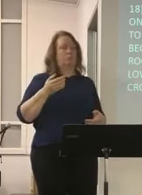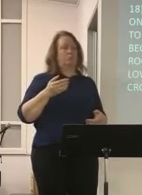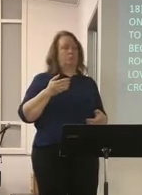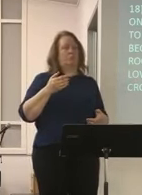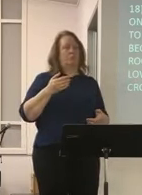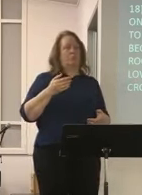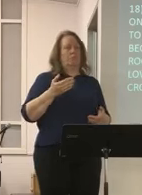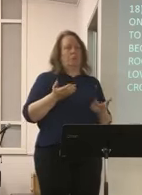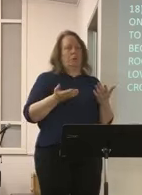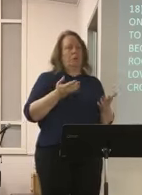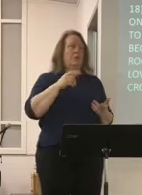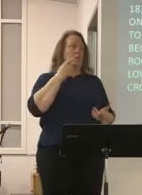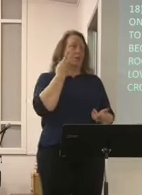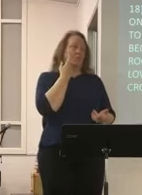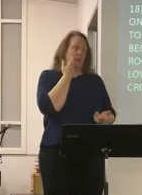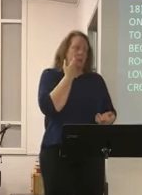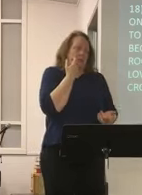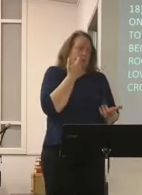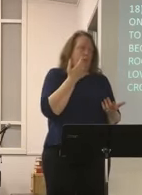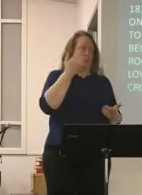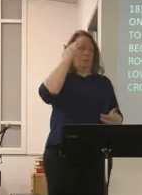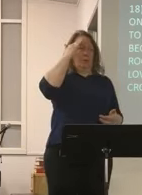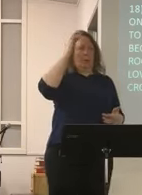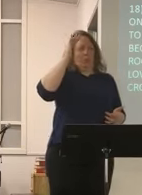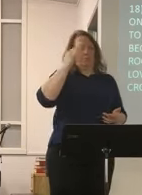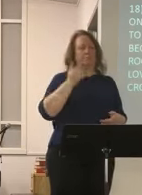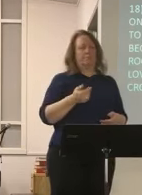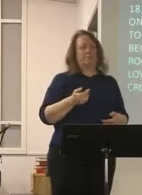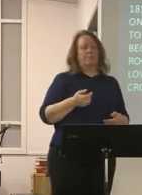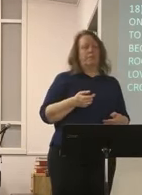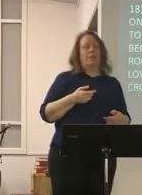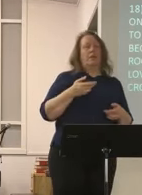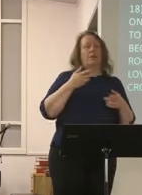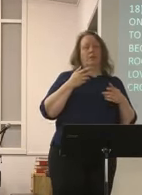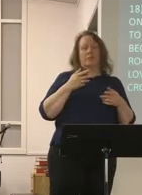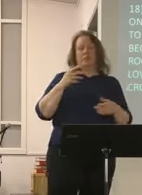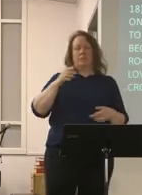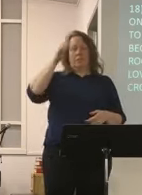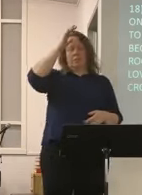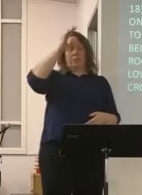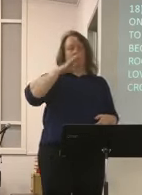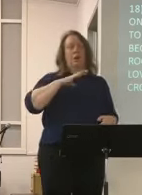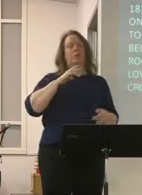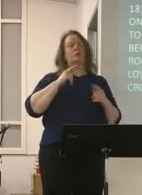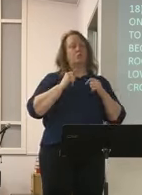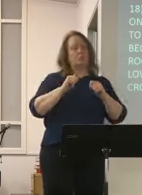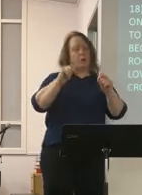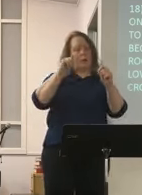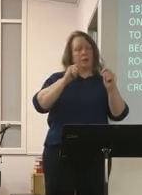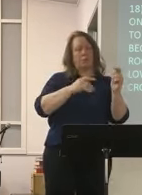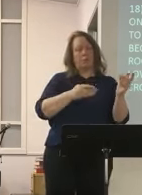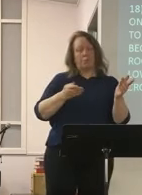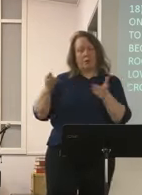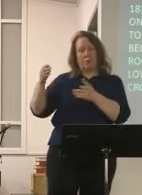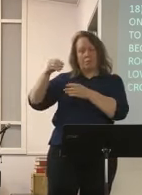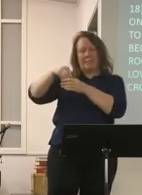if it was recent. We don't know anything about that. It says they tried to take him inside to Jesus,